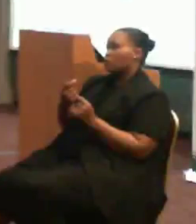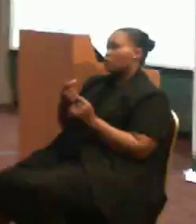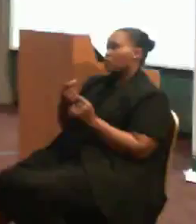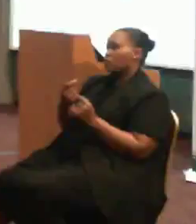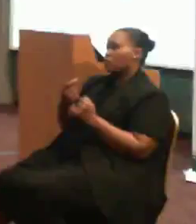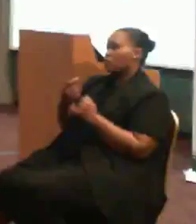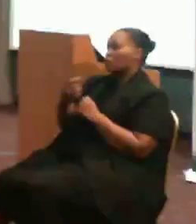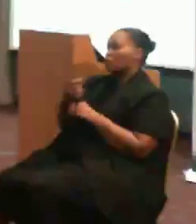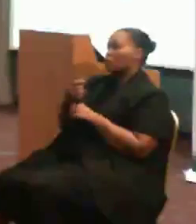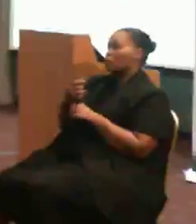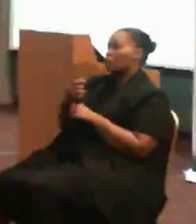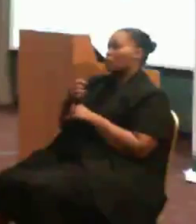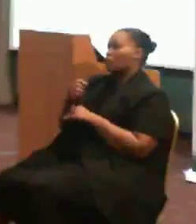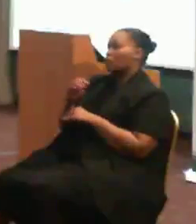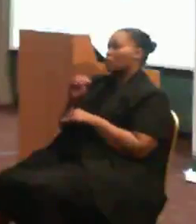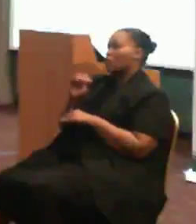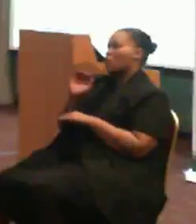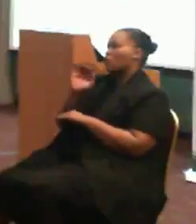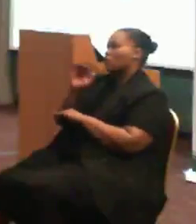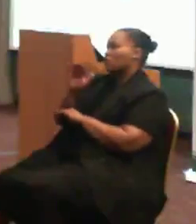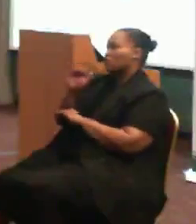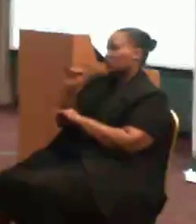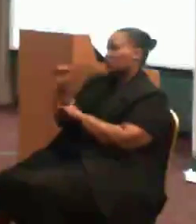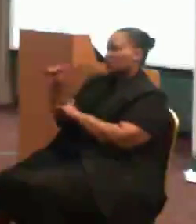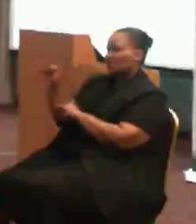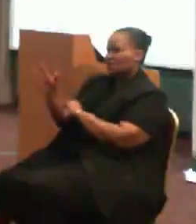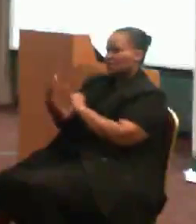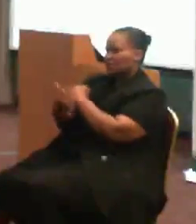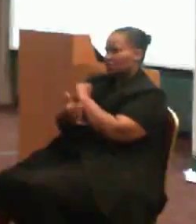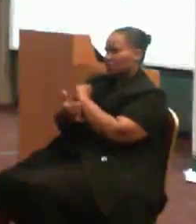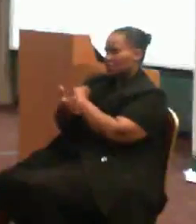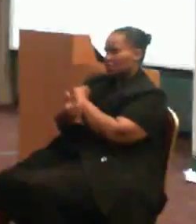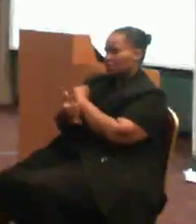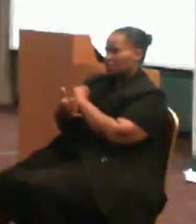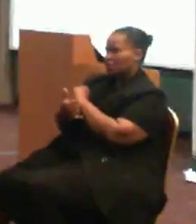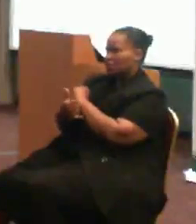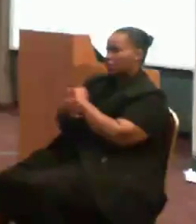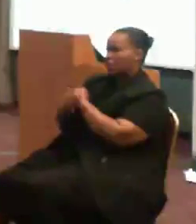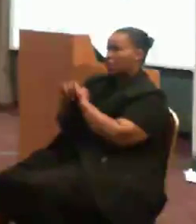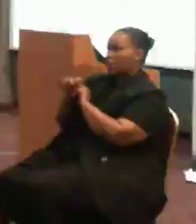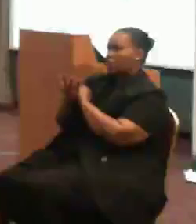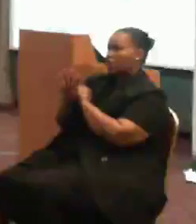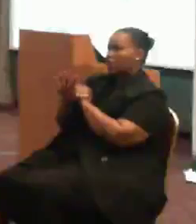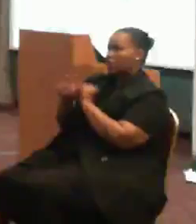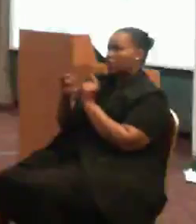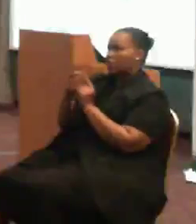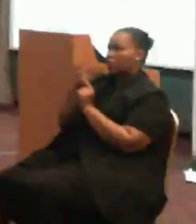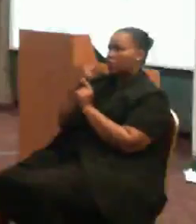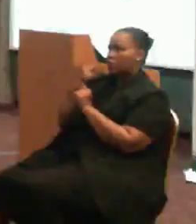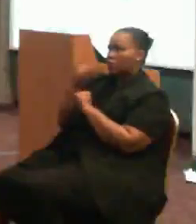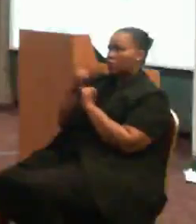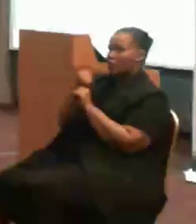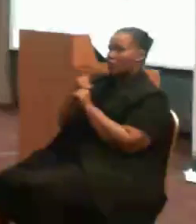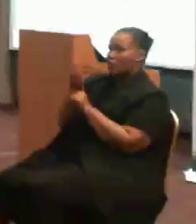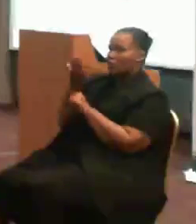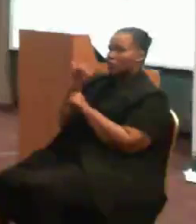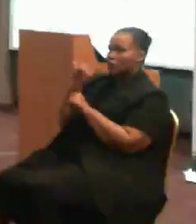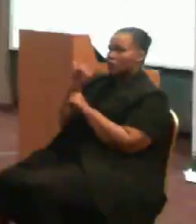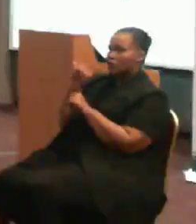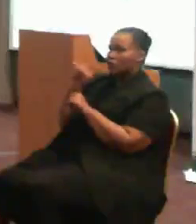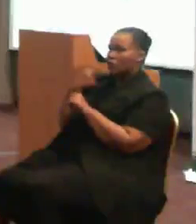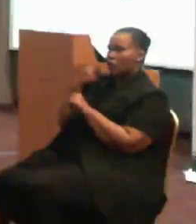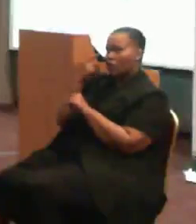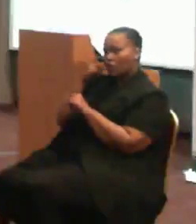55% in November last year. I think what would have been useful to see